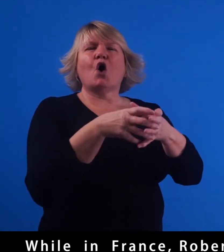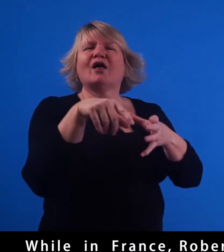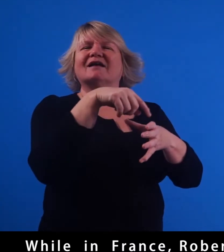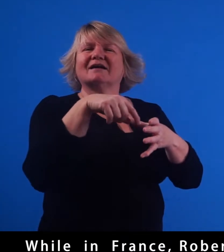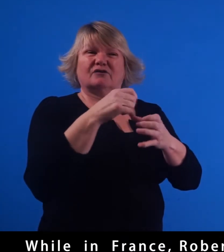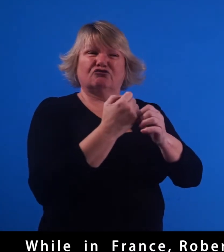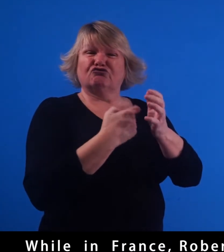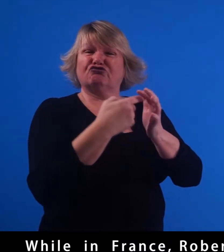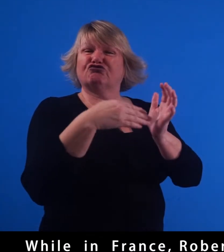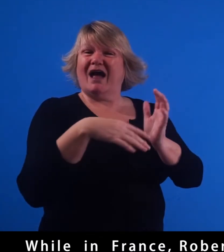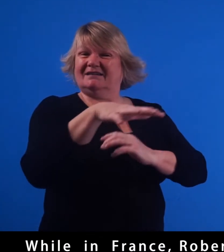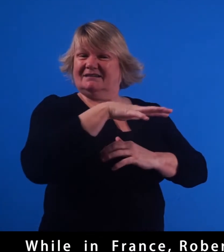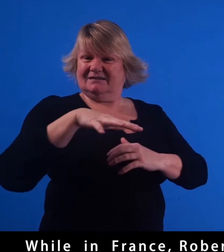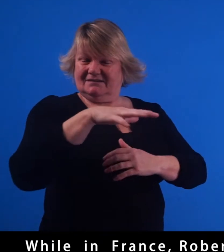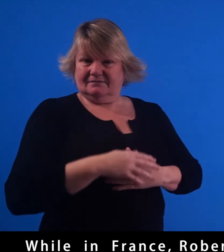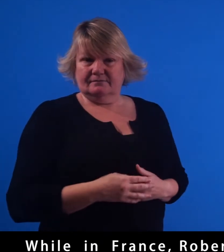in Grèce.